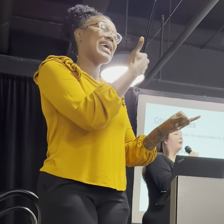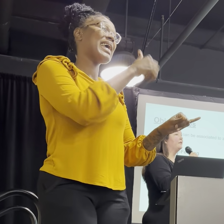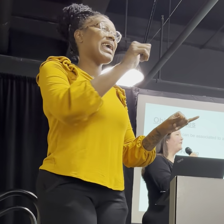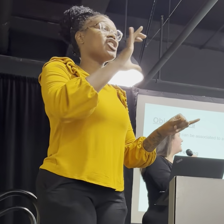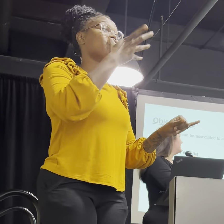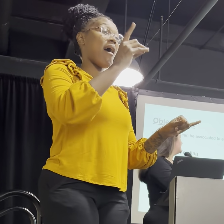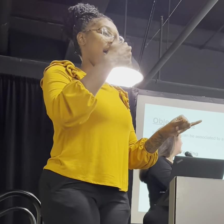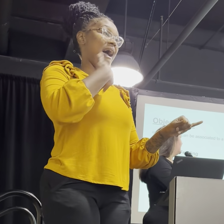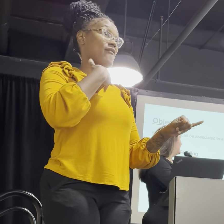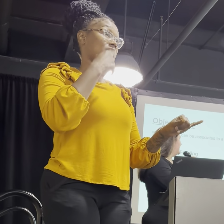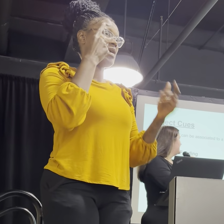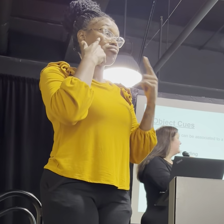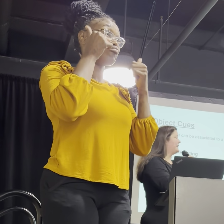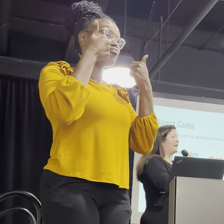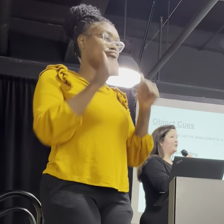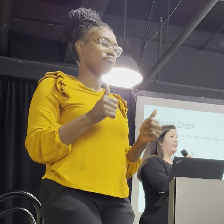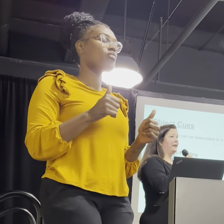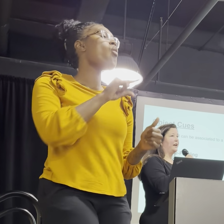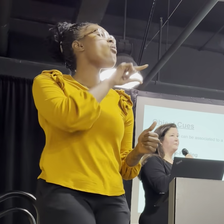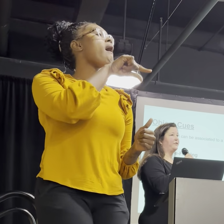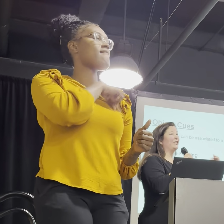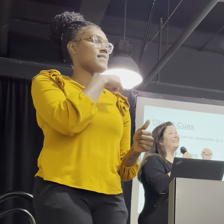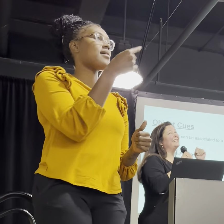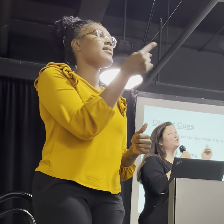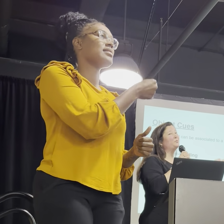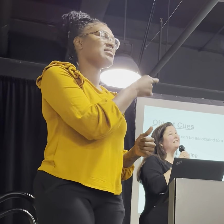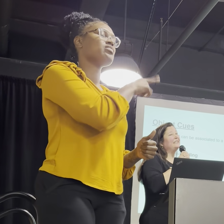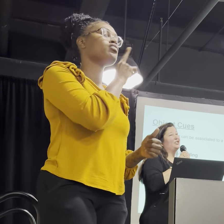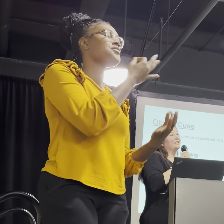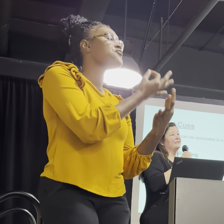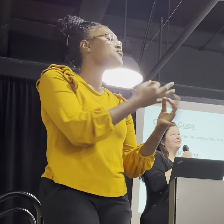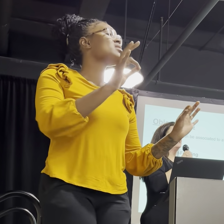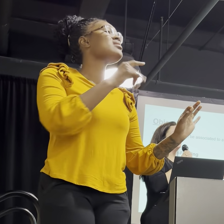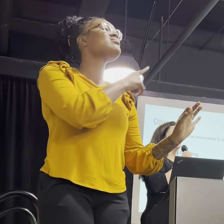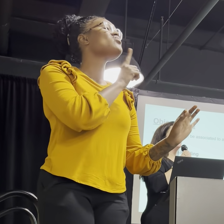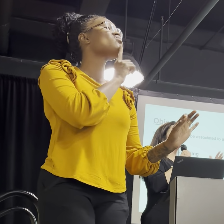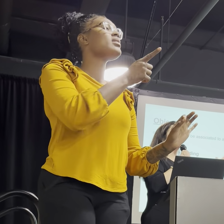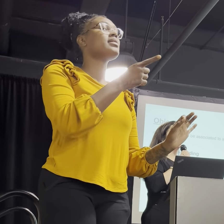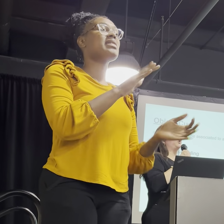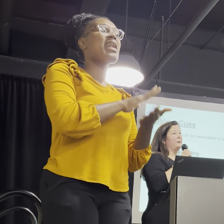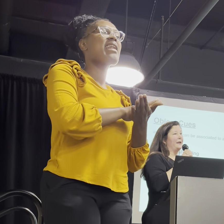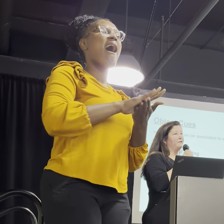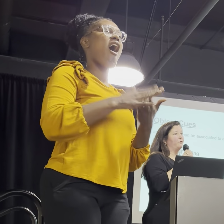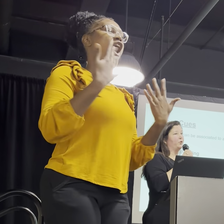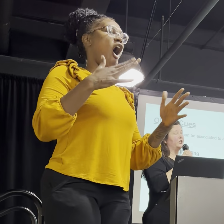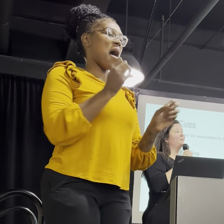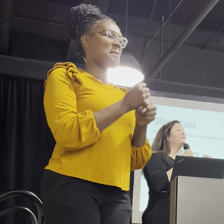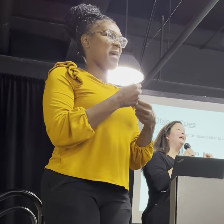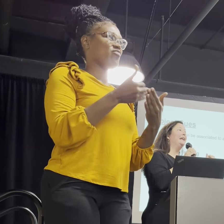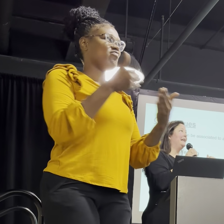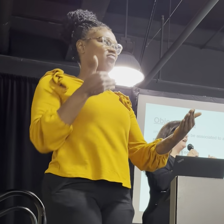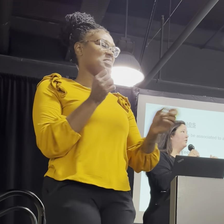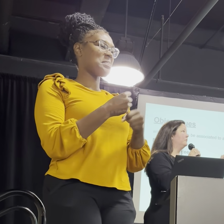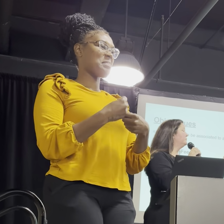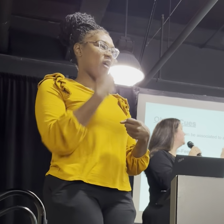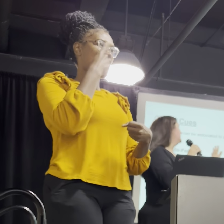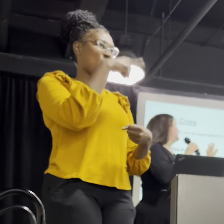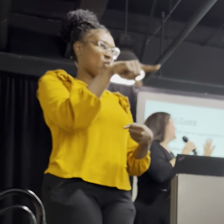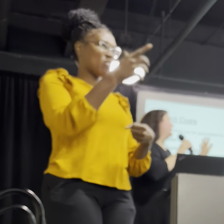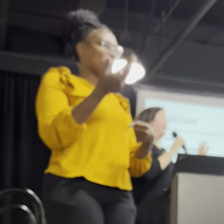loss qualifies, and this entire set comes free. And it's really just nice because it's already pre-made for you.